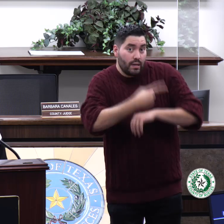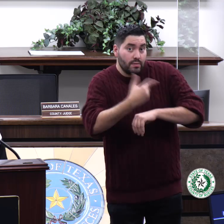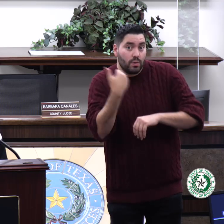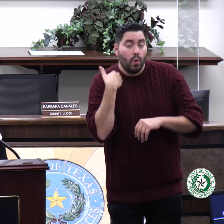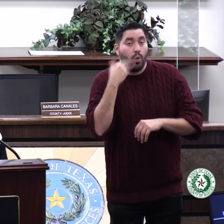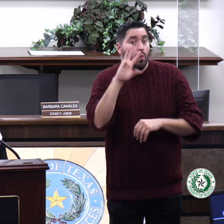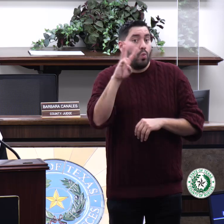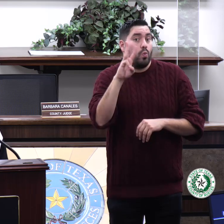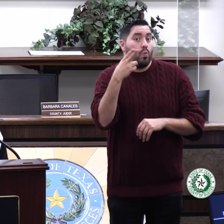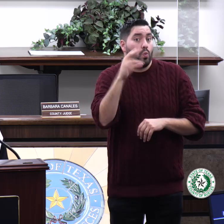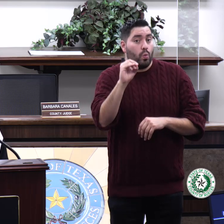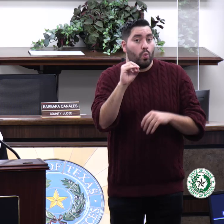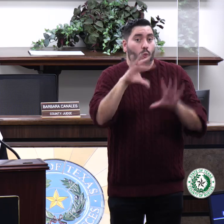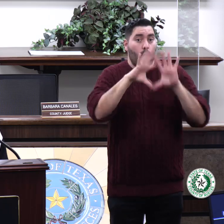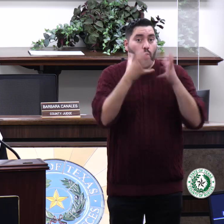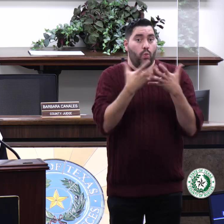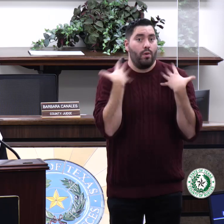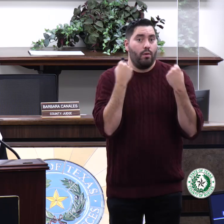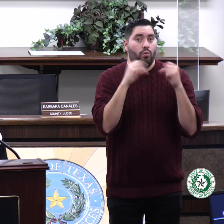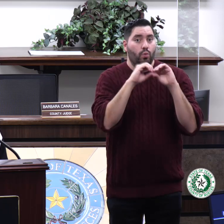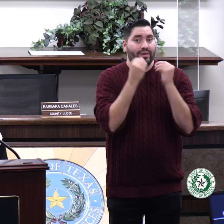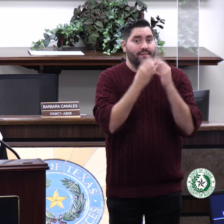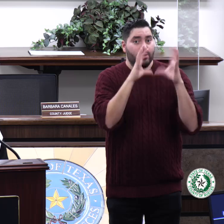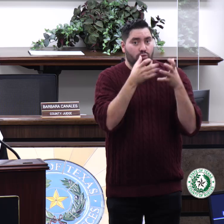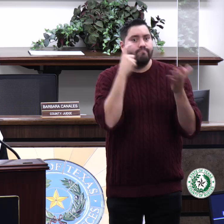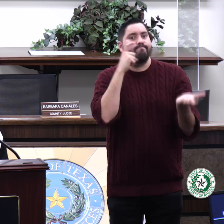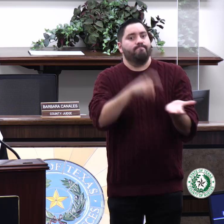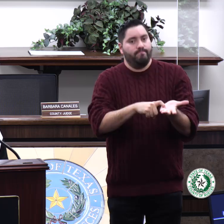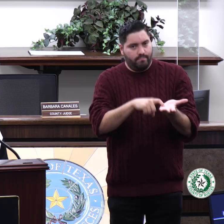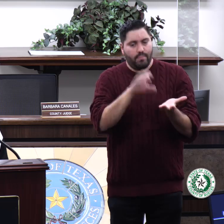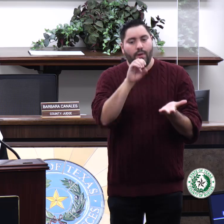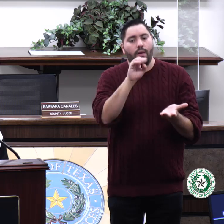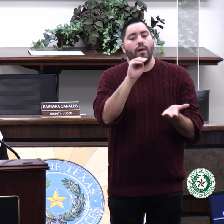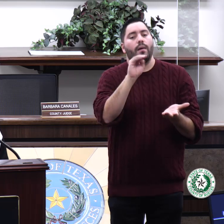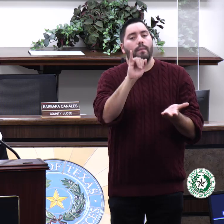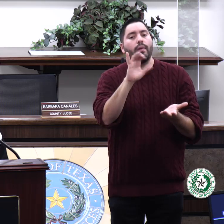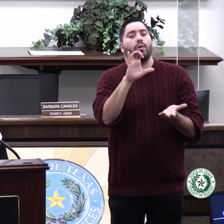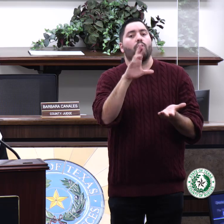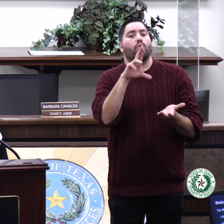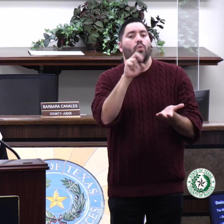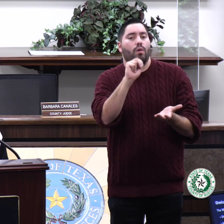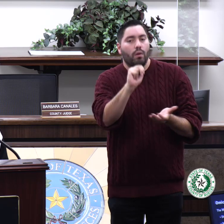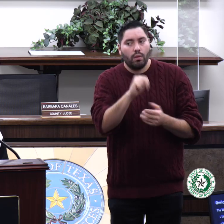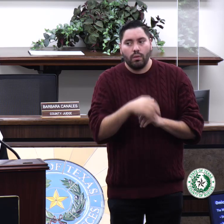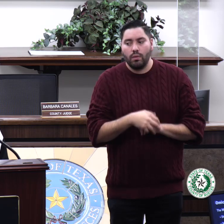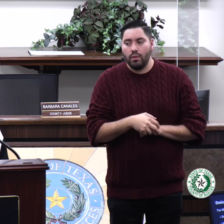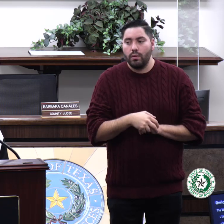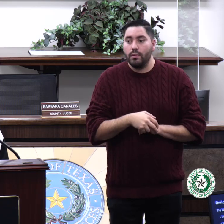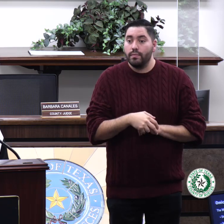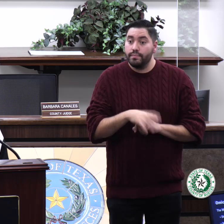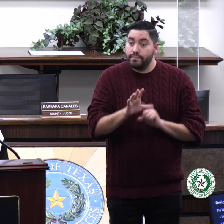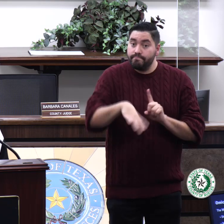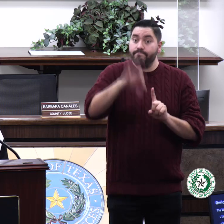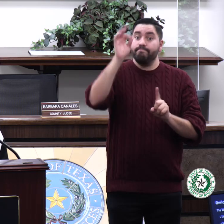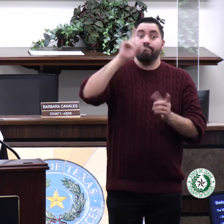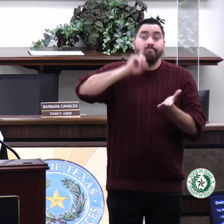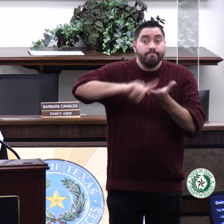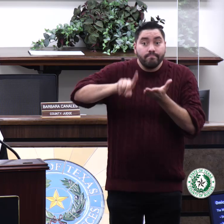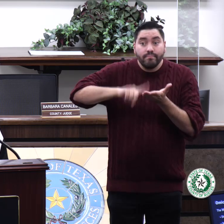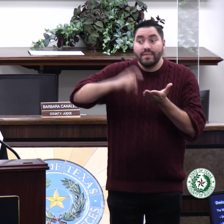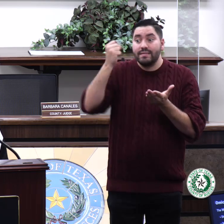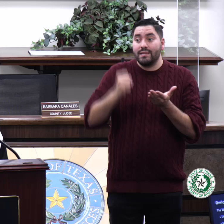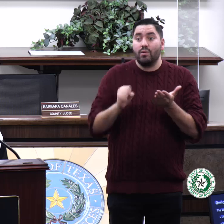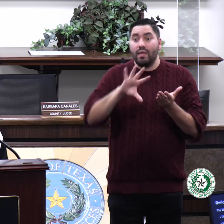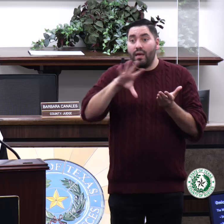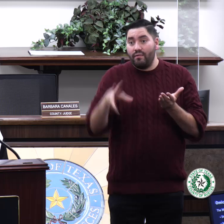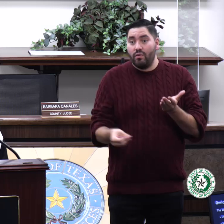Health Organization identified a new variant of concern, Omicron. This variant was discovered by researchers in South Africa, and